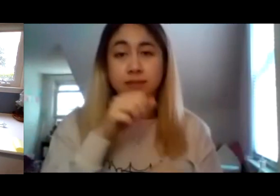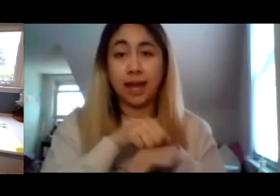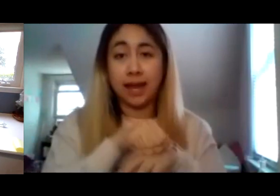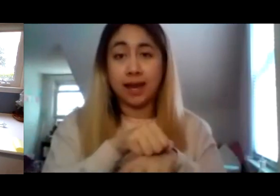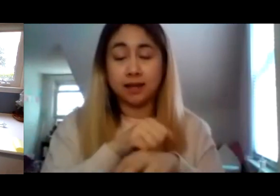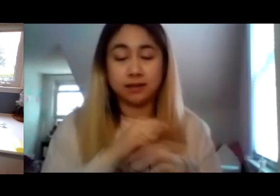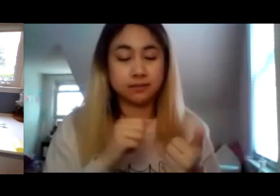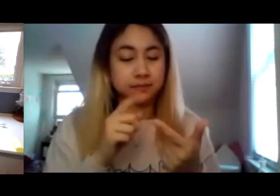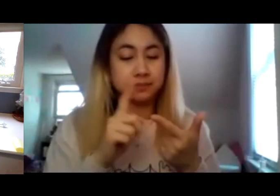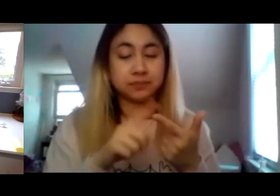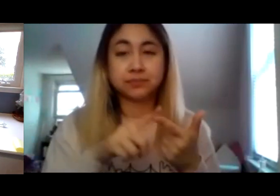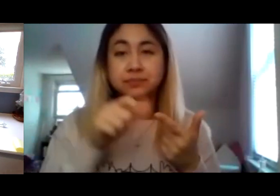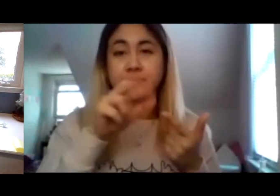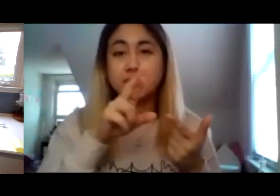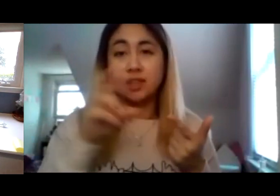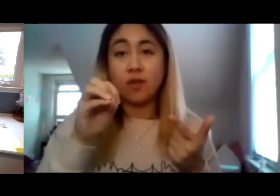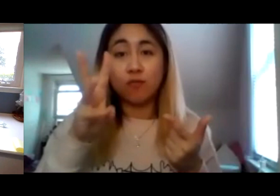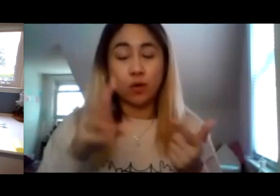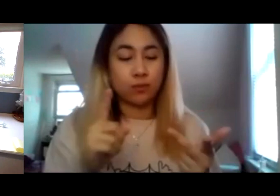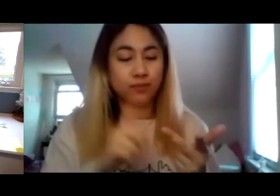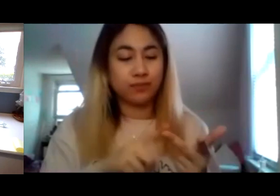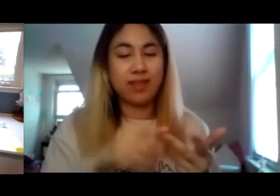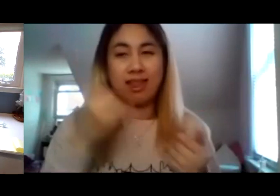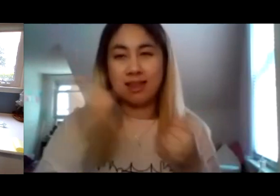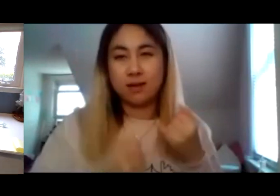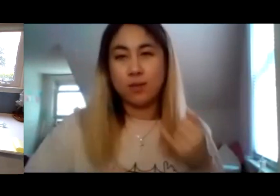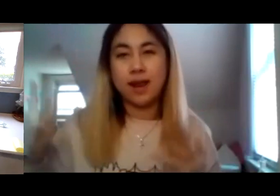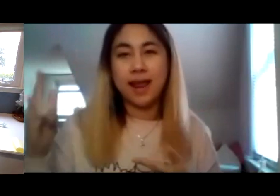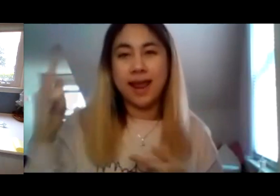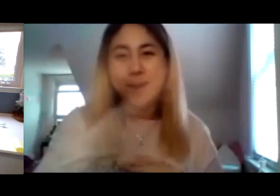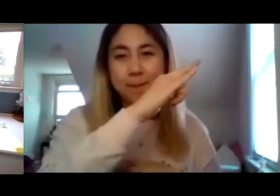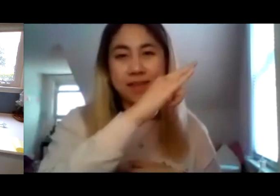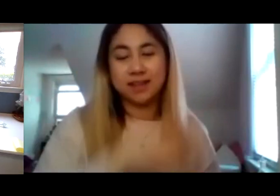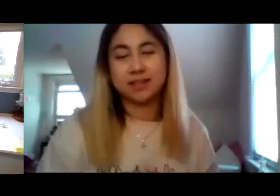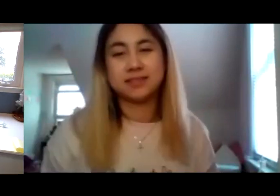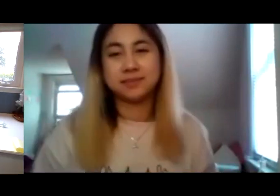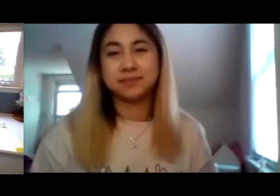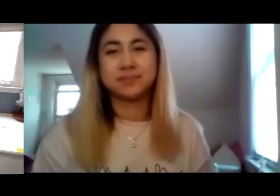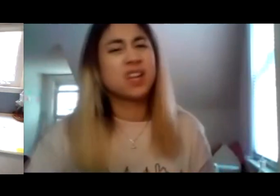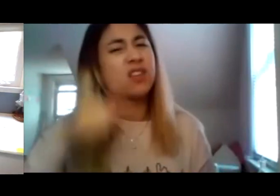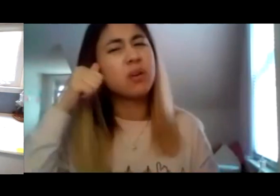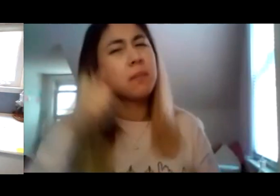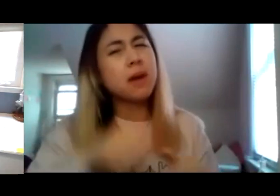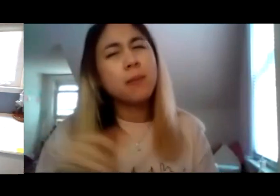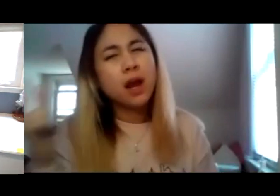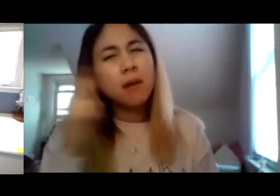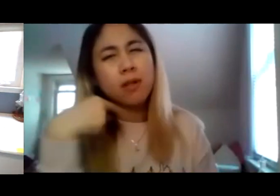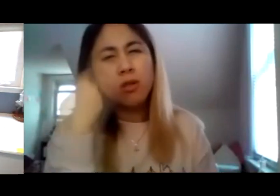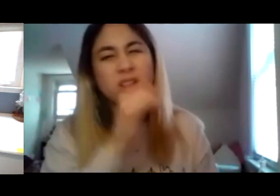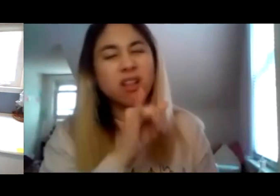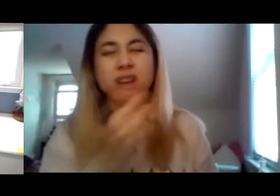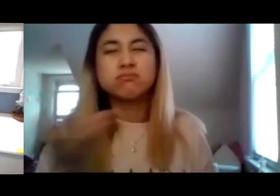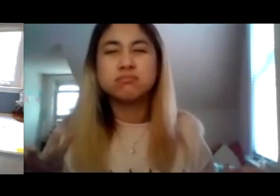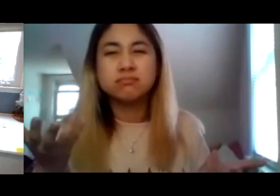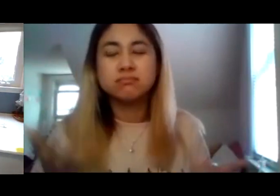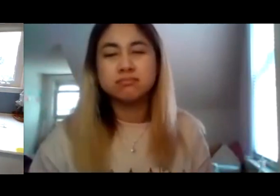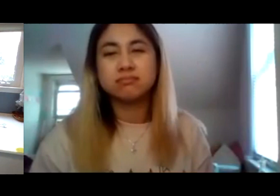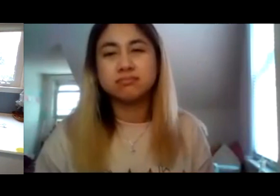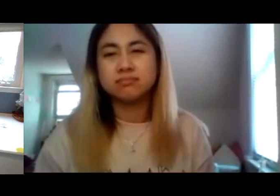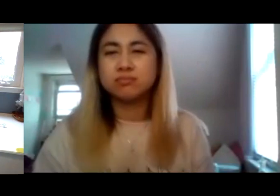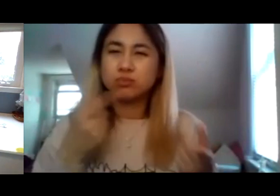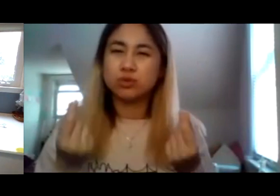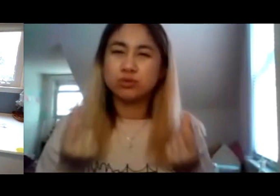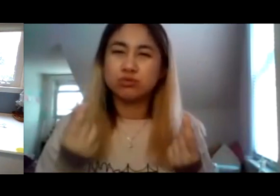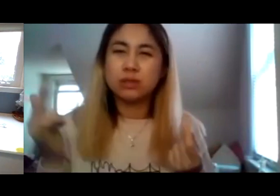our arrow, then we learned our airplane. All right, so does anyone remember what airplane looks like? What did we do for